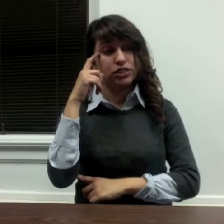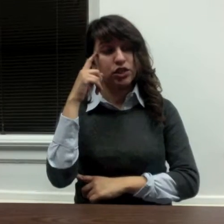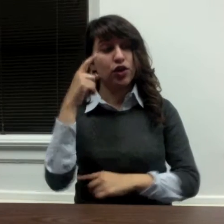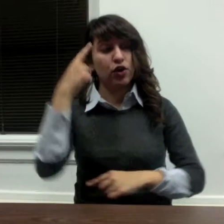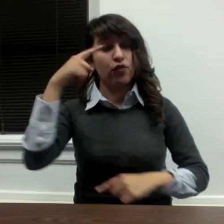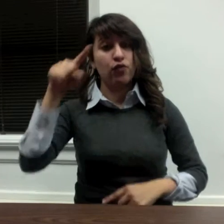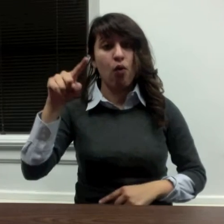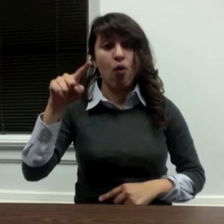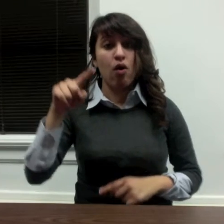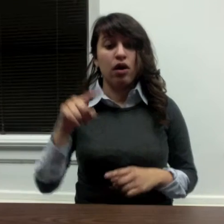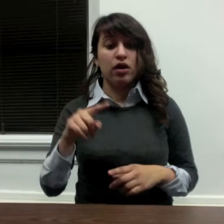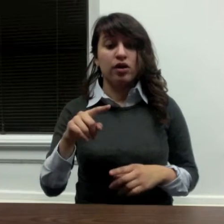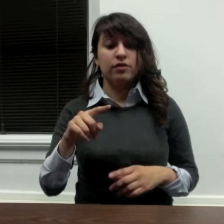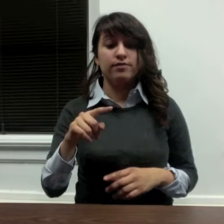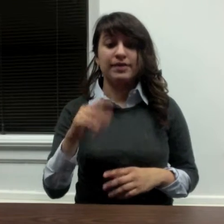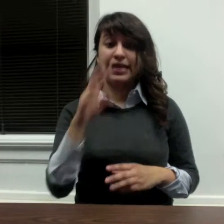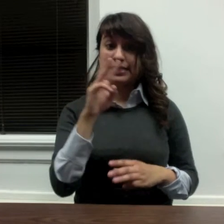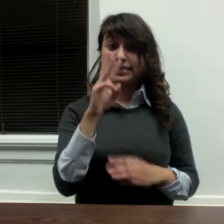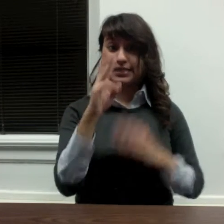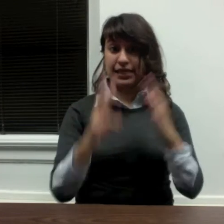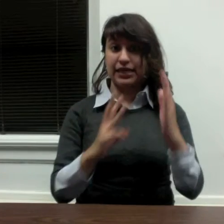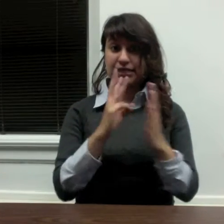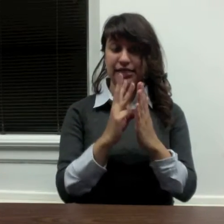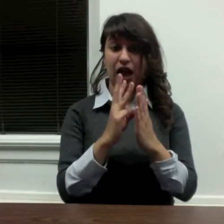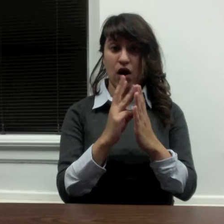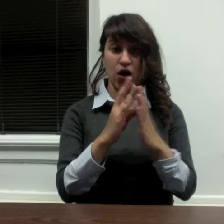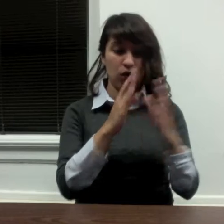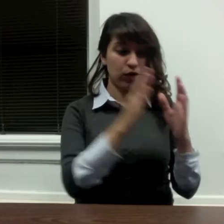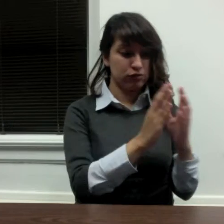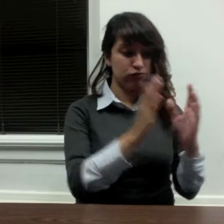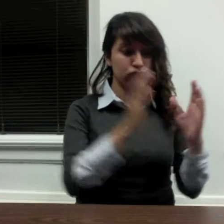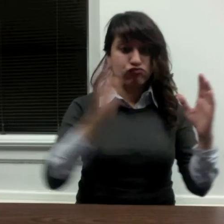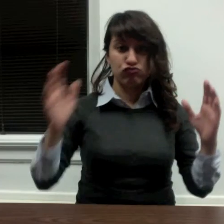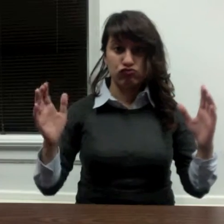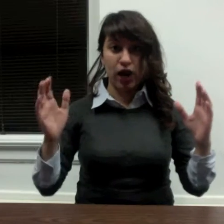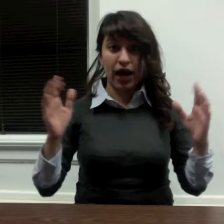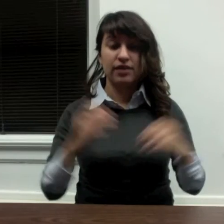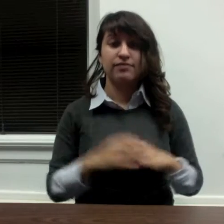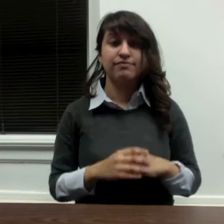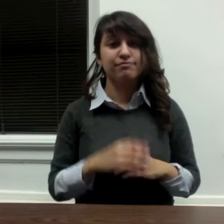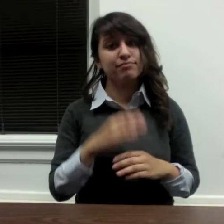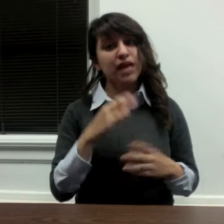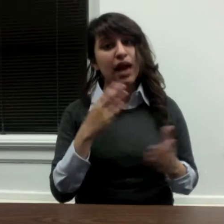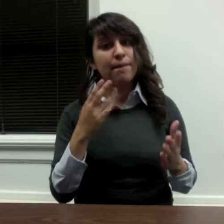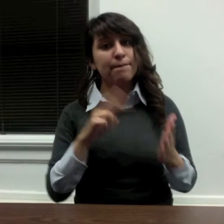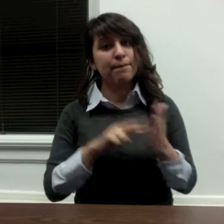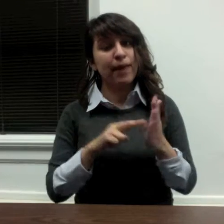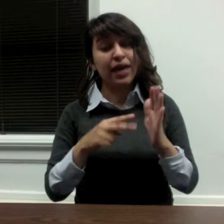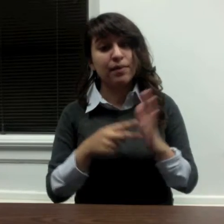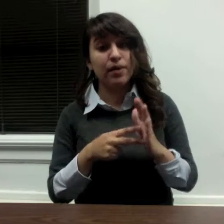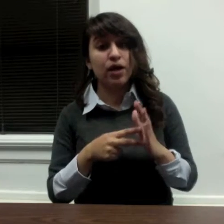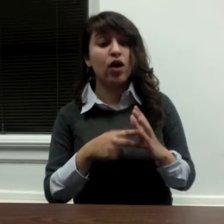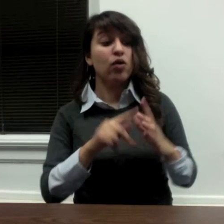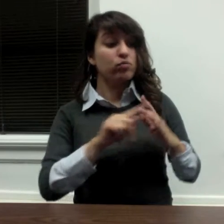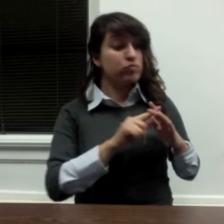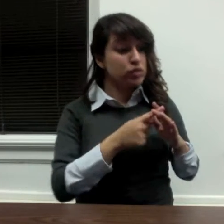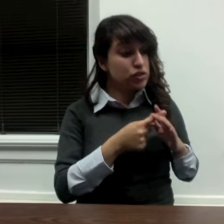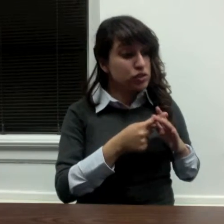you'd start the day maybe with his first part of the workshop, have lunch, go to a different workshop,